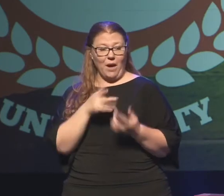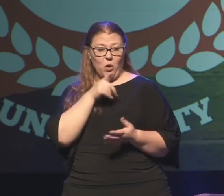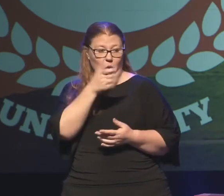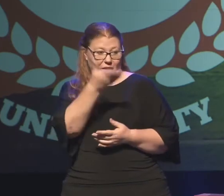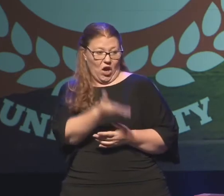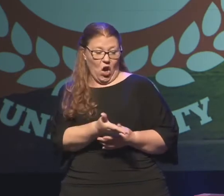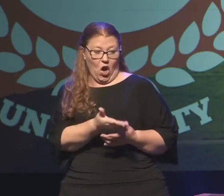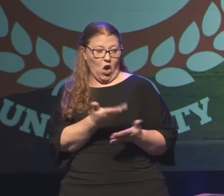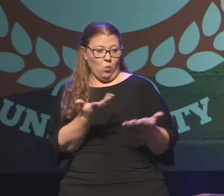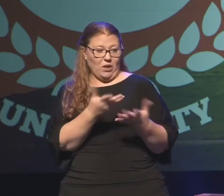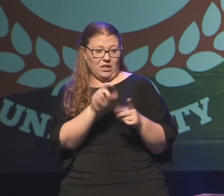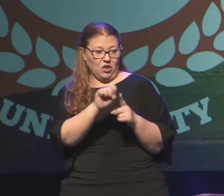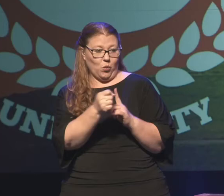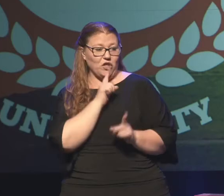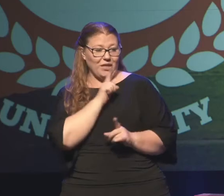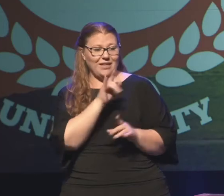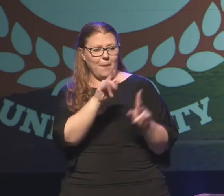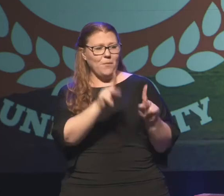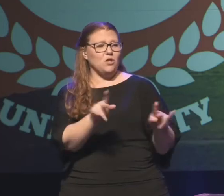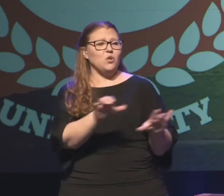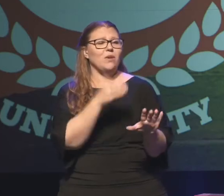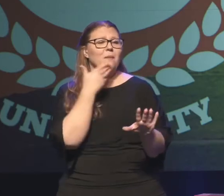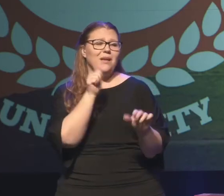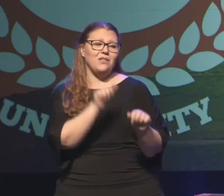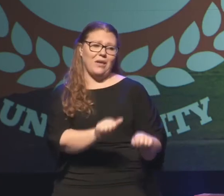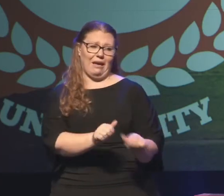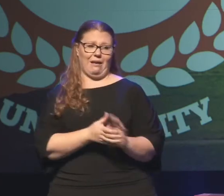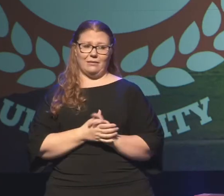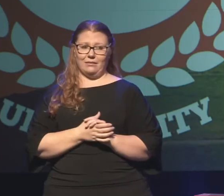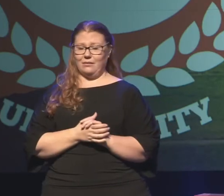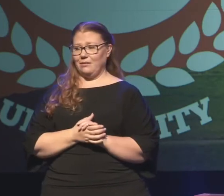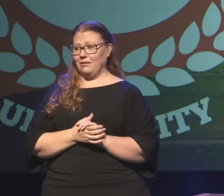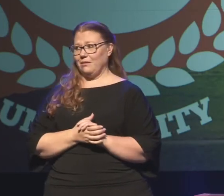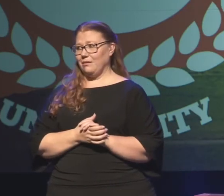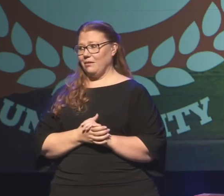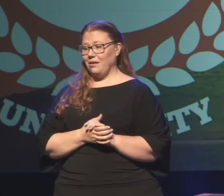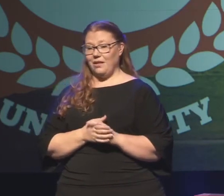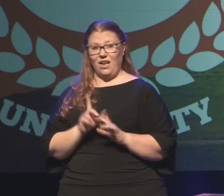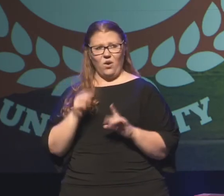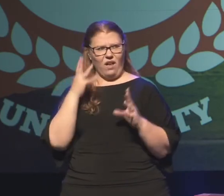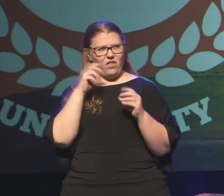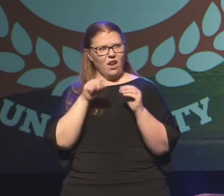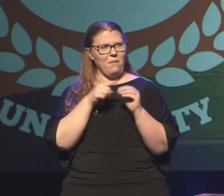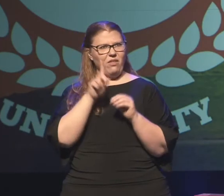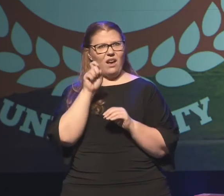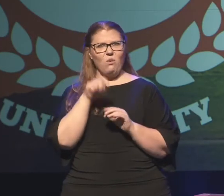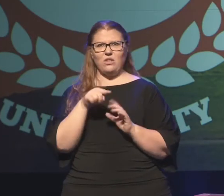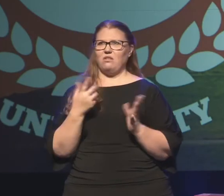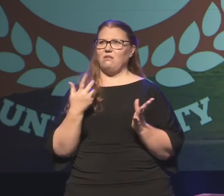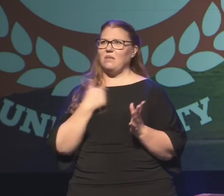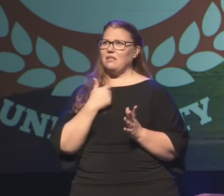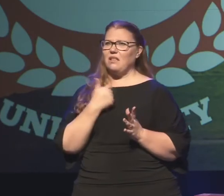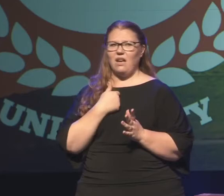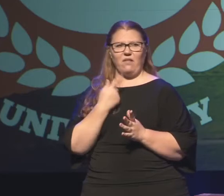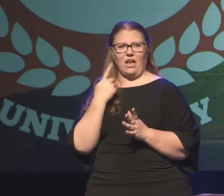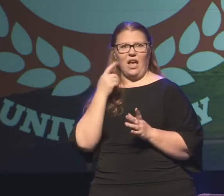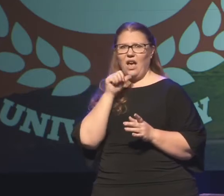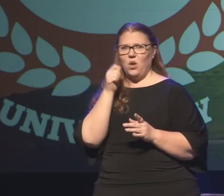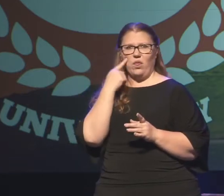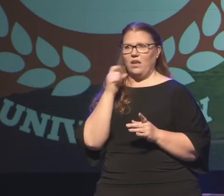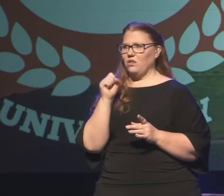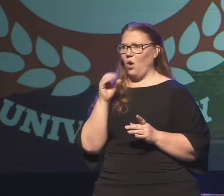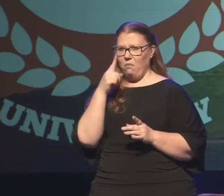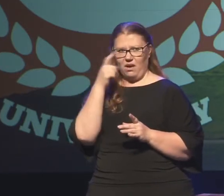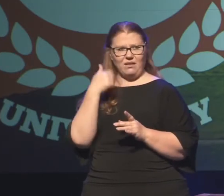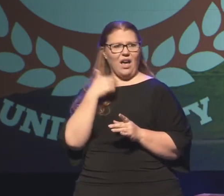no matter what the situation, that person is doing the best that they can. And when I've thought about that question, I've said, I don't think so, because